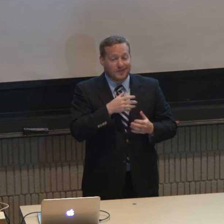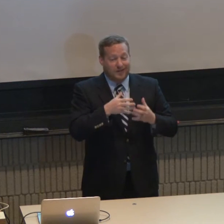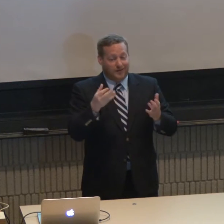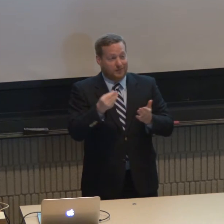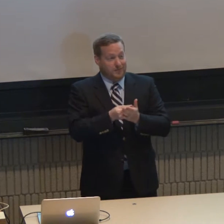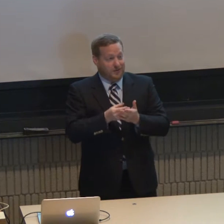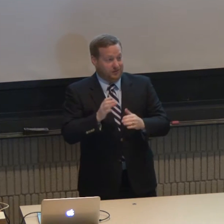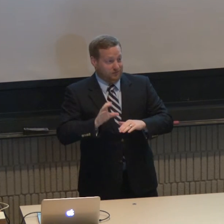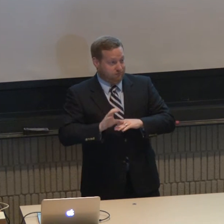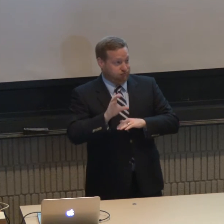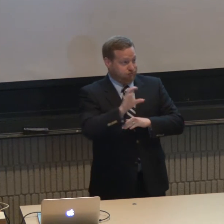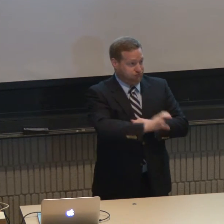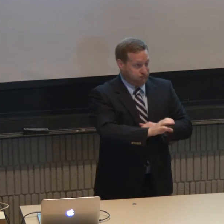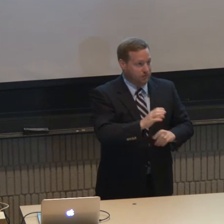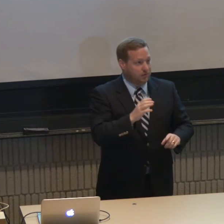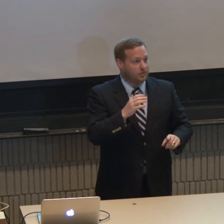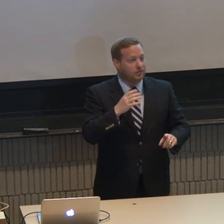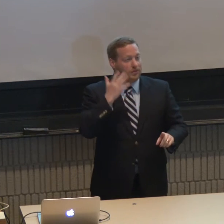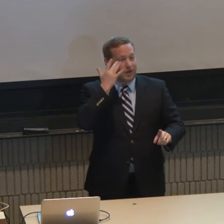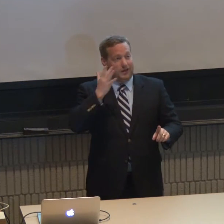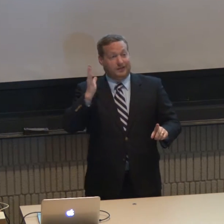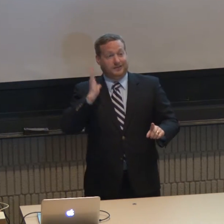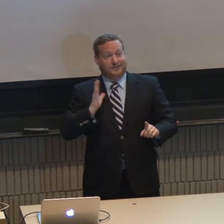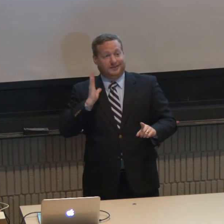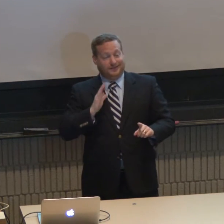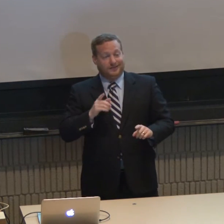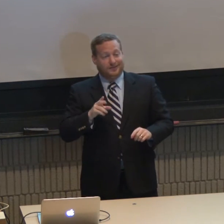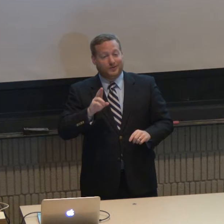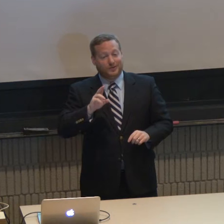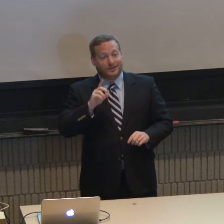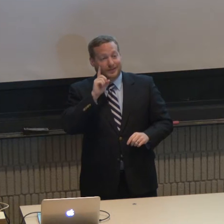of a puppet in that organization. She doesn't have any actual power.